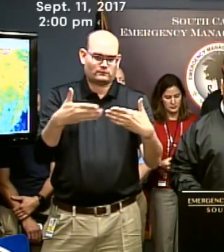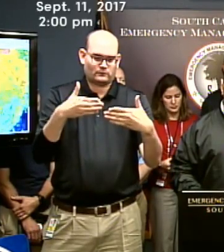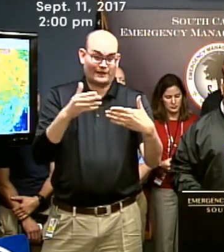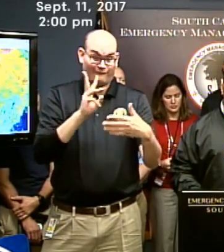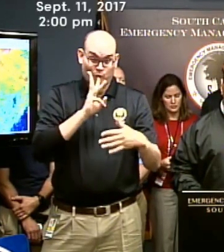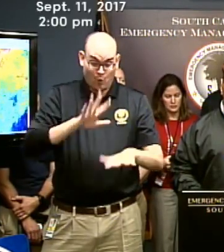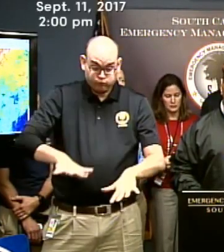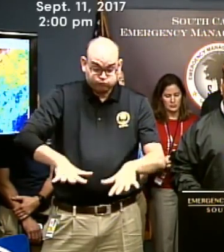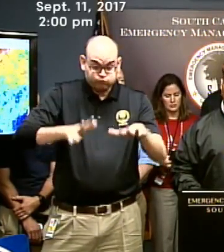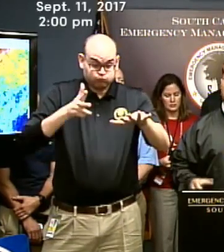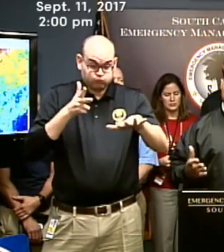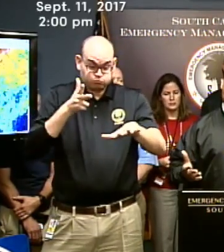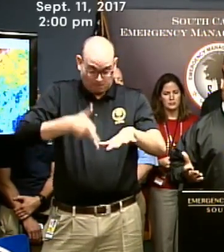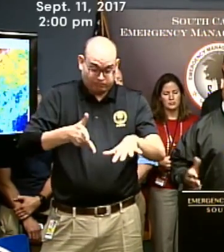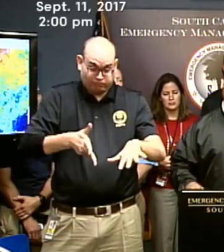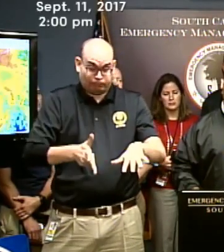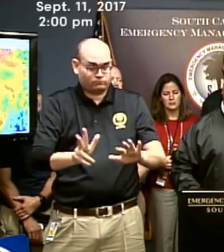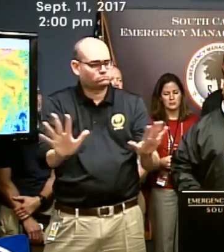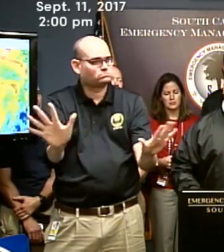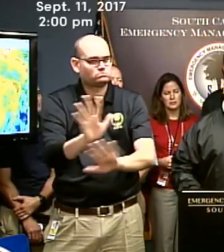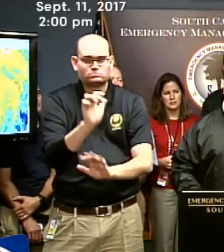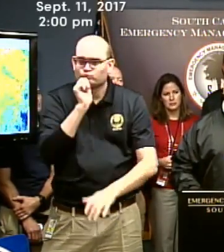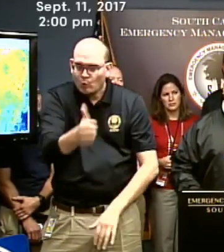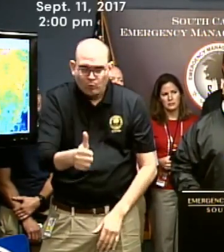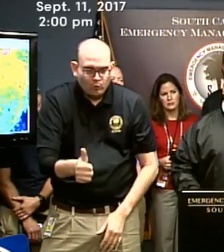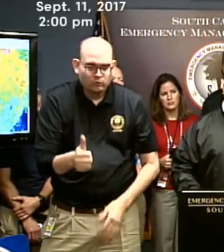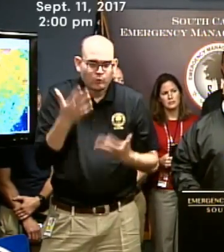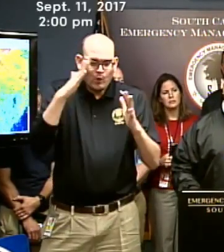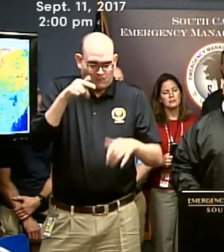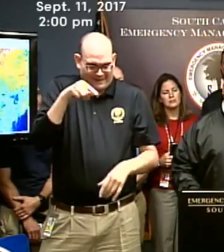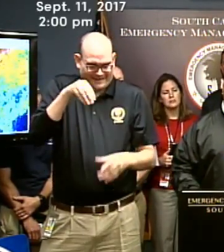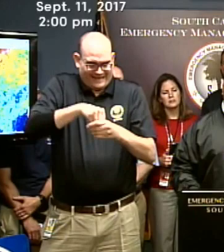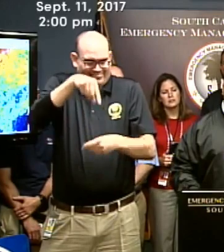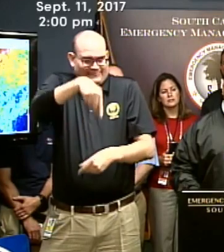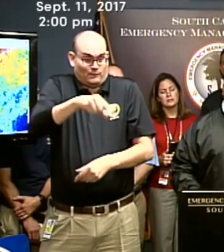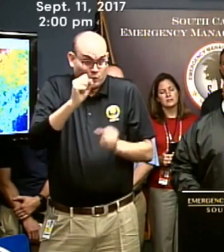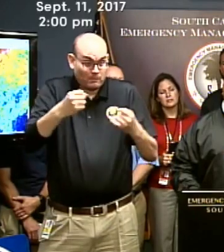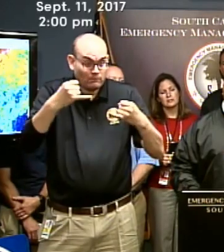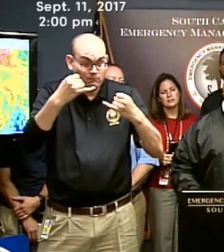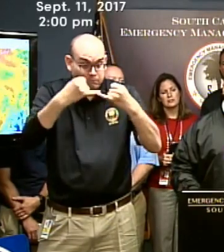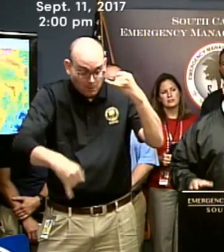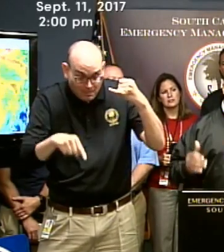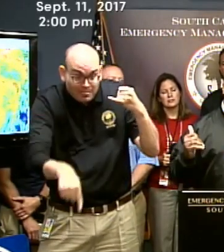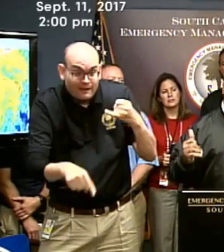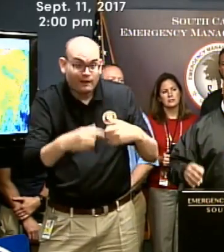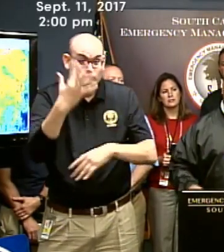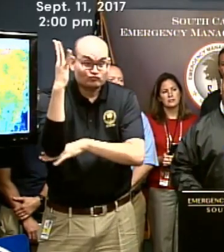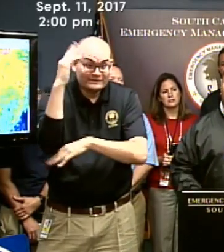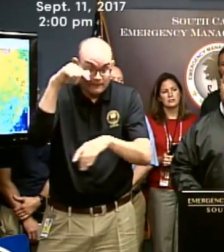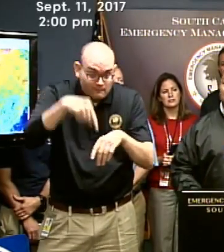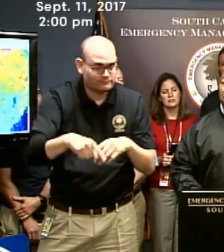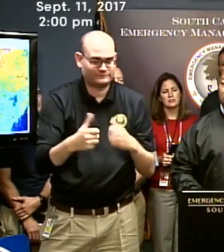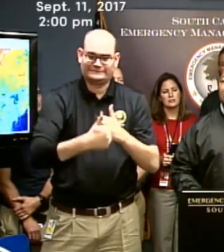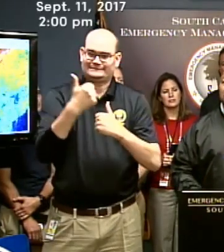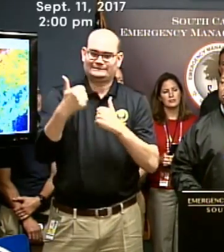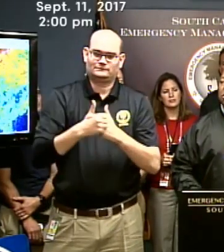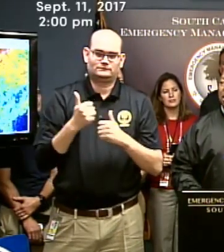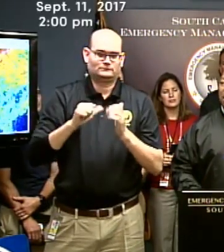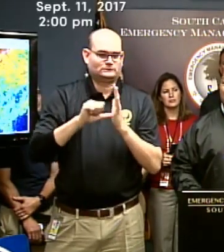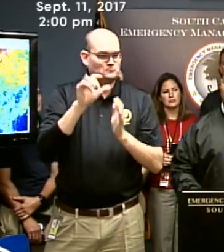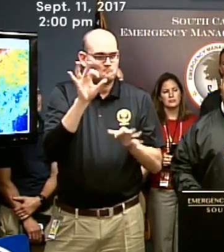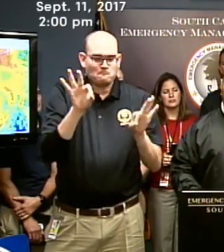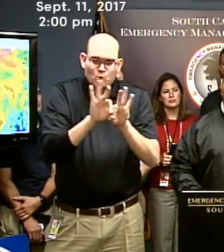areas. We don't know what's under those flooded areas. And again, I think our